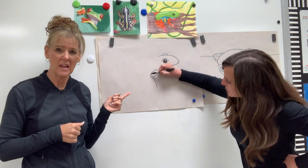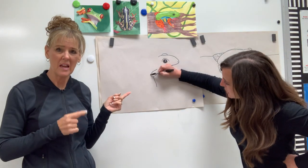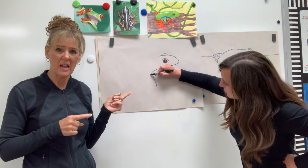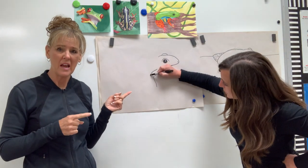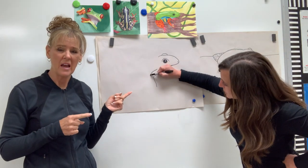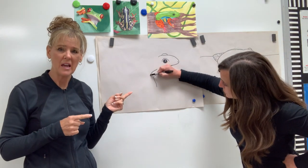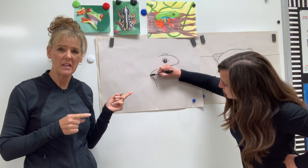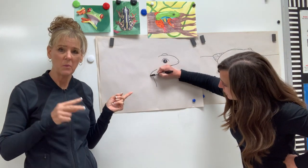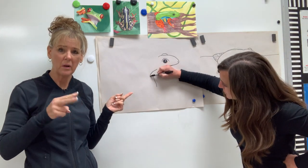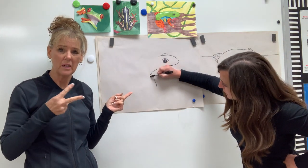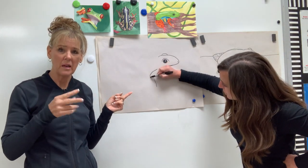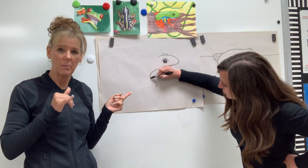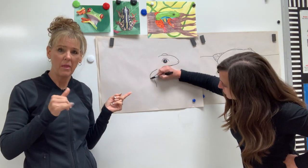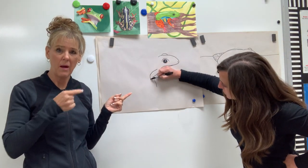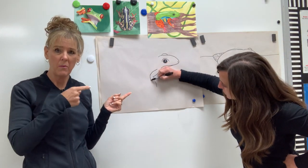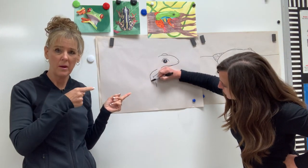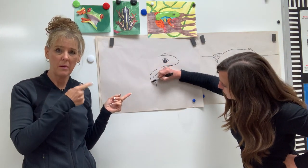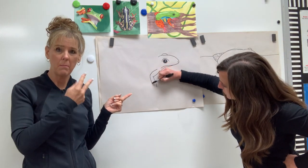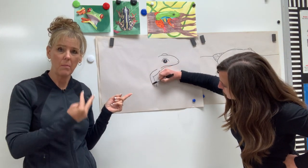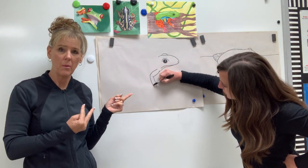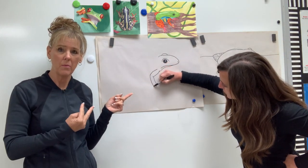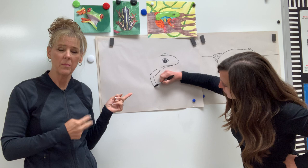then we're gonna double this one coming down.